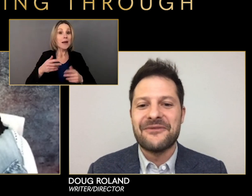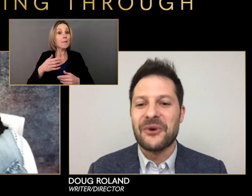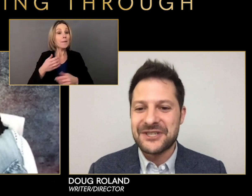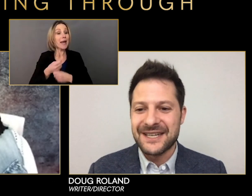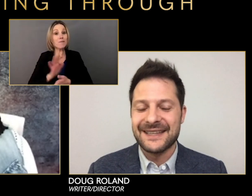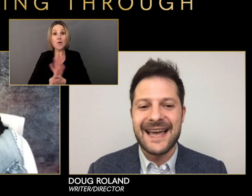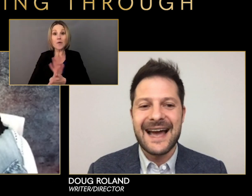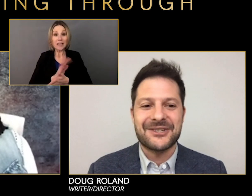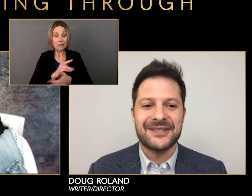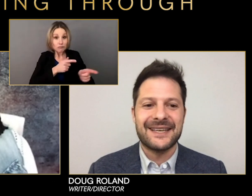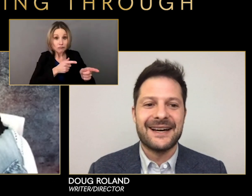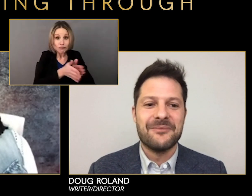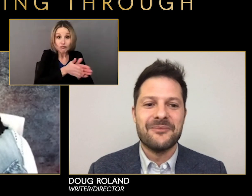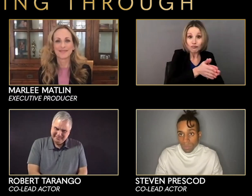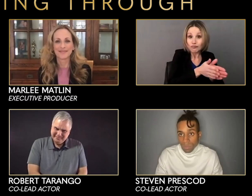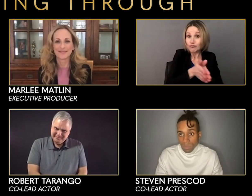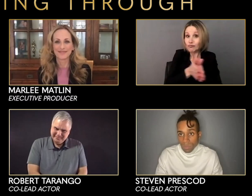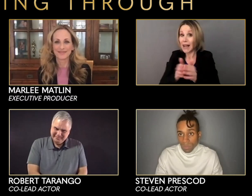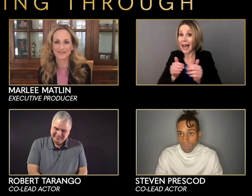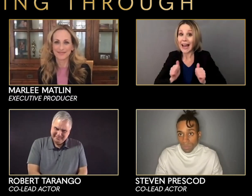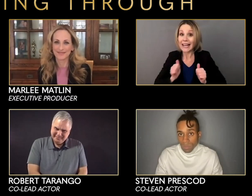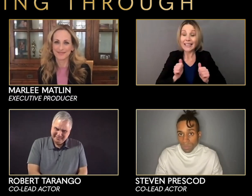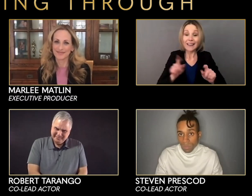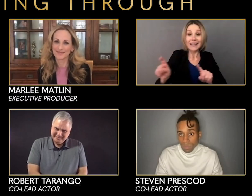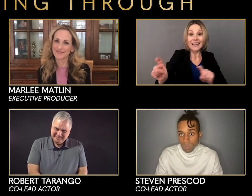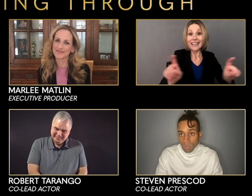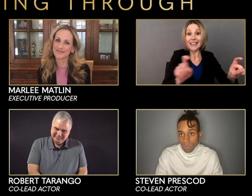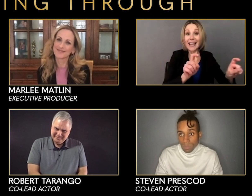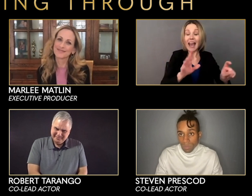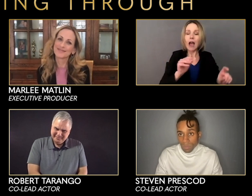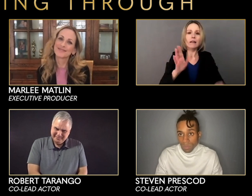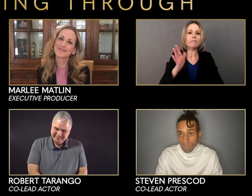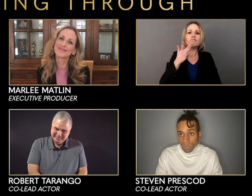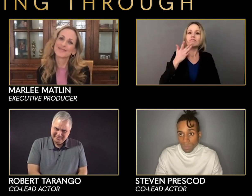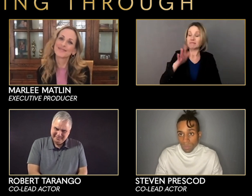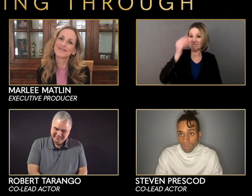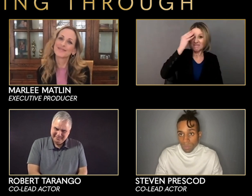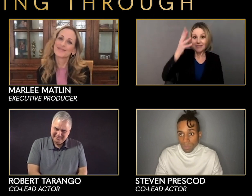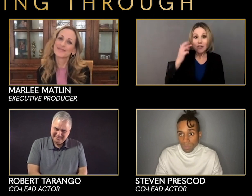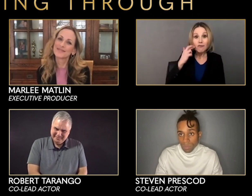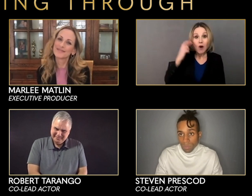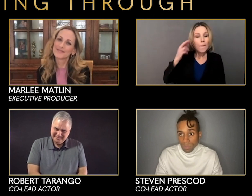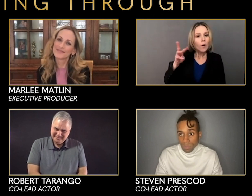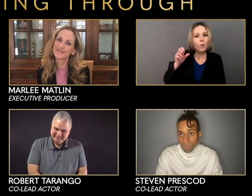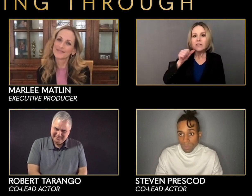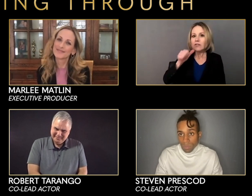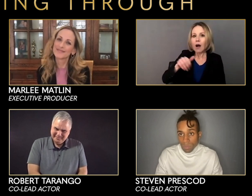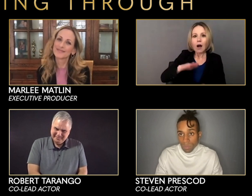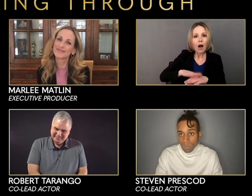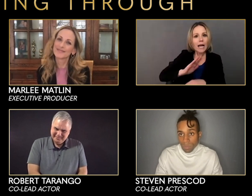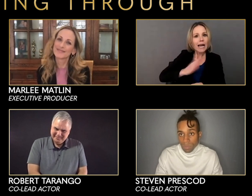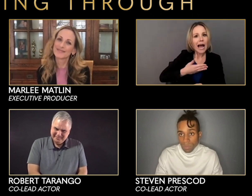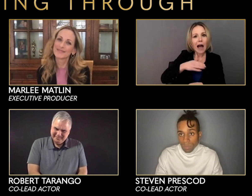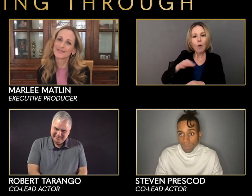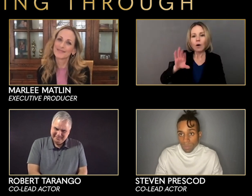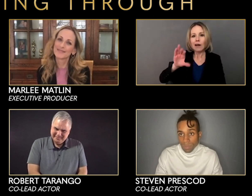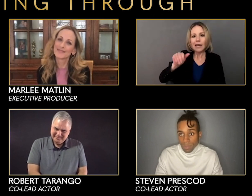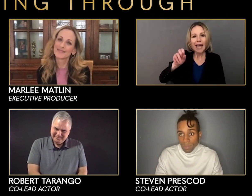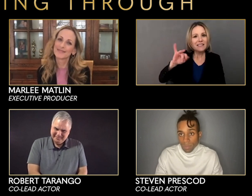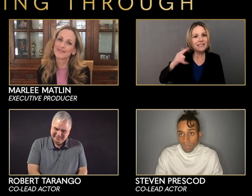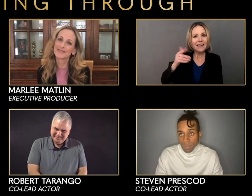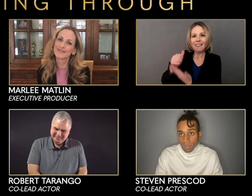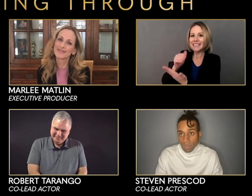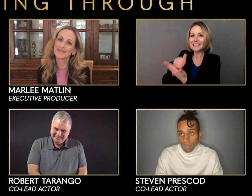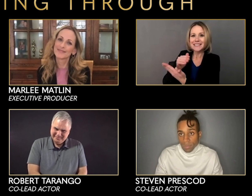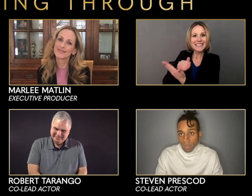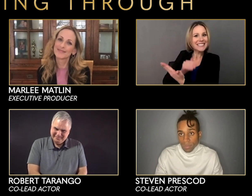very fortunately, actually, Robert actually wasn't on our casting list when we were initially casting, but we had